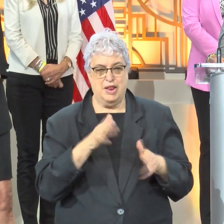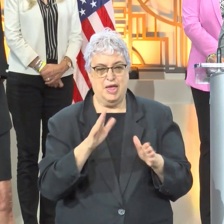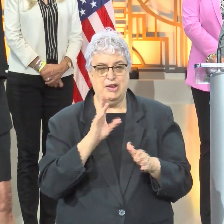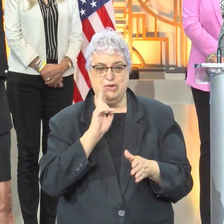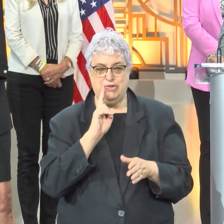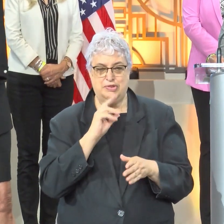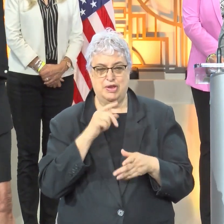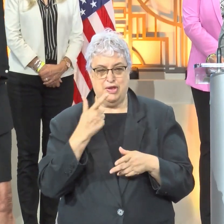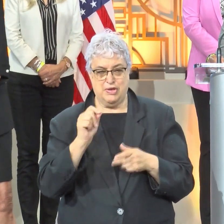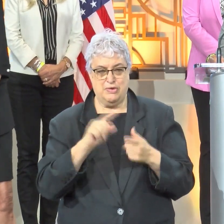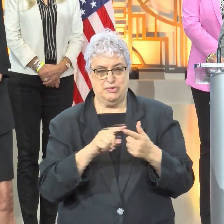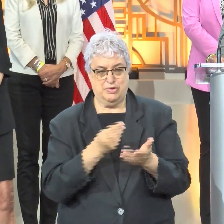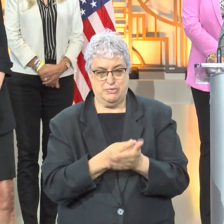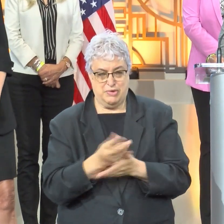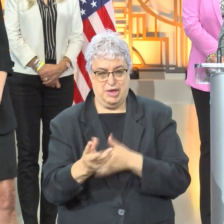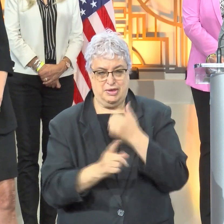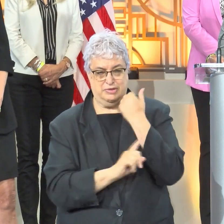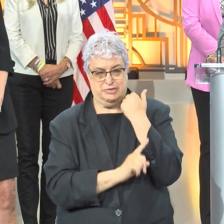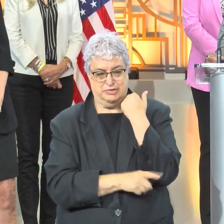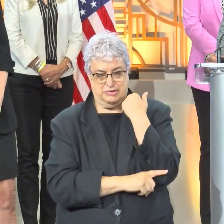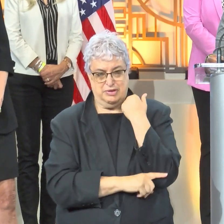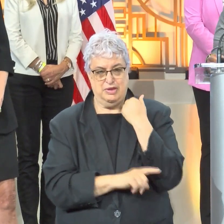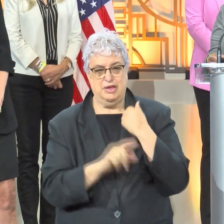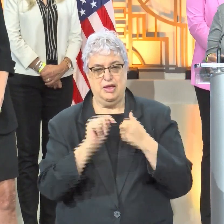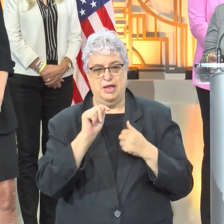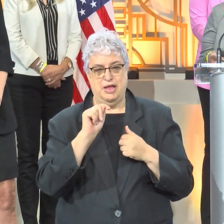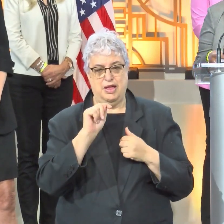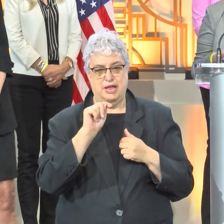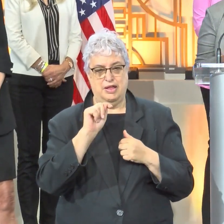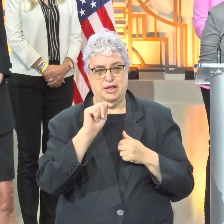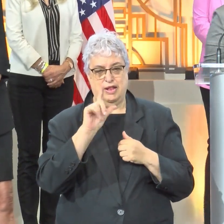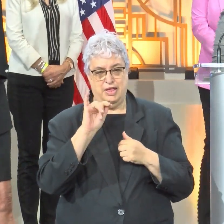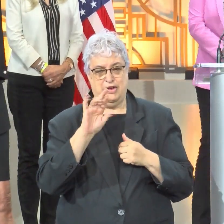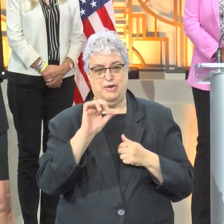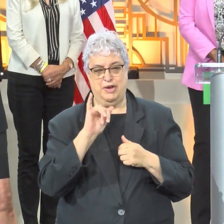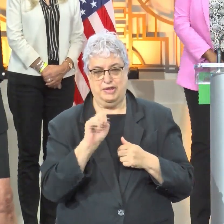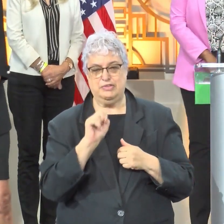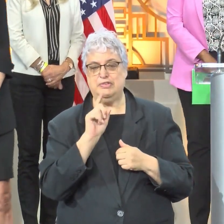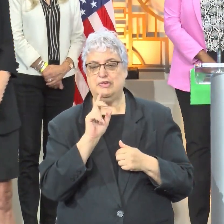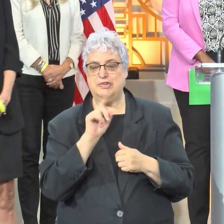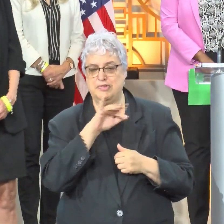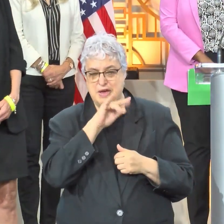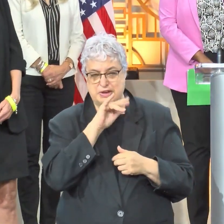to waste because litter is trashy. Thank you.